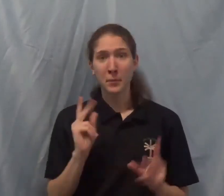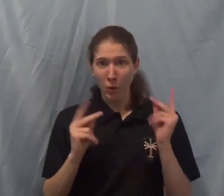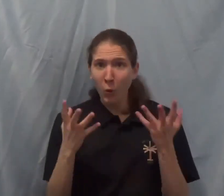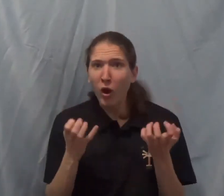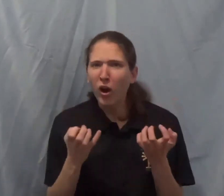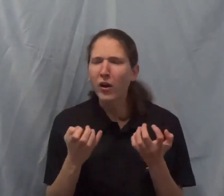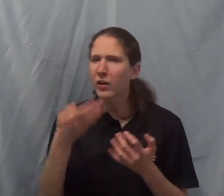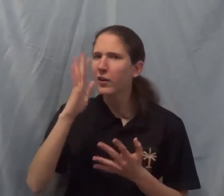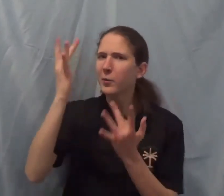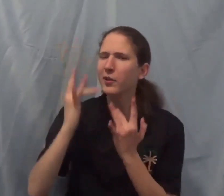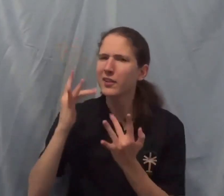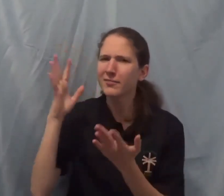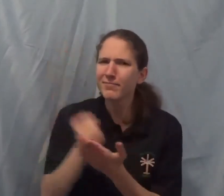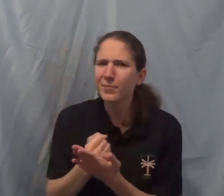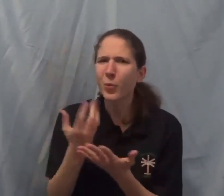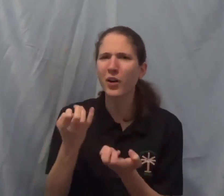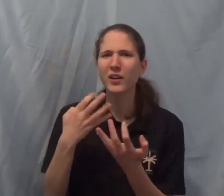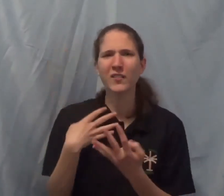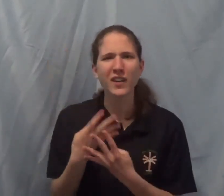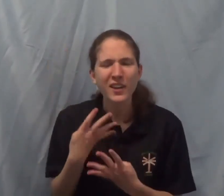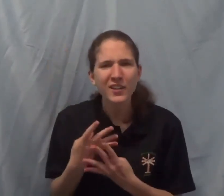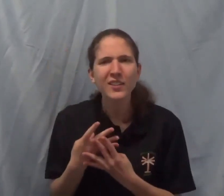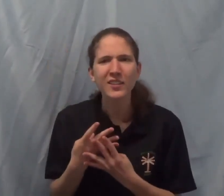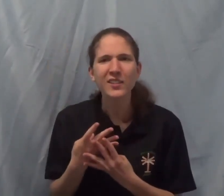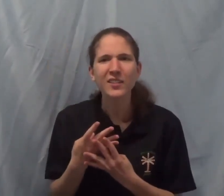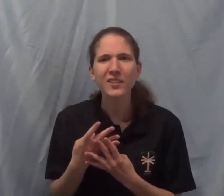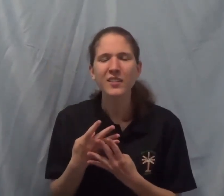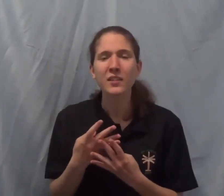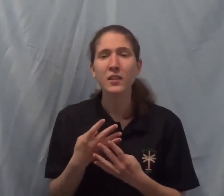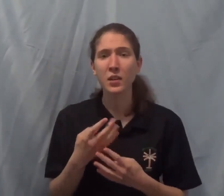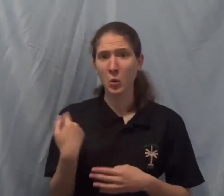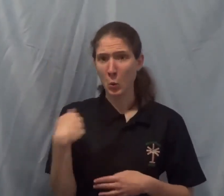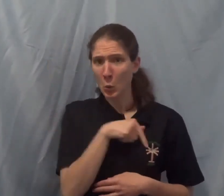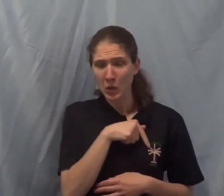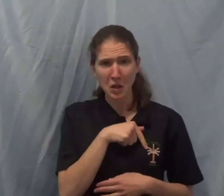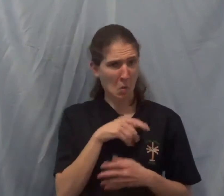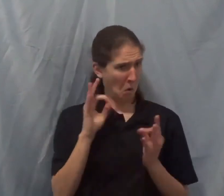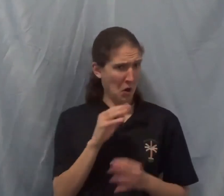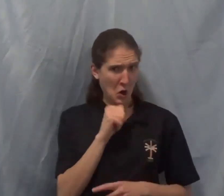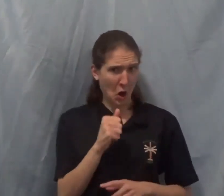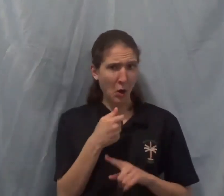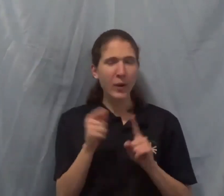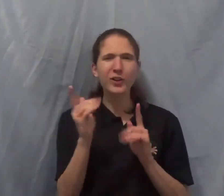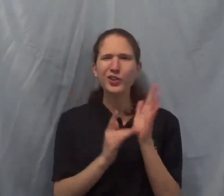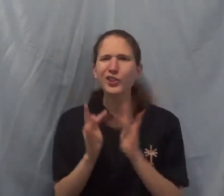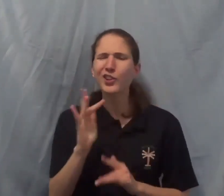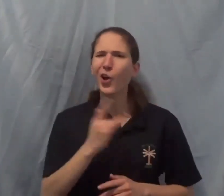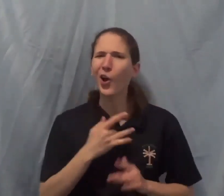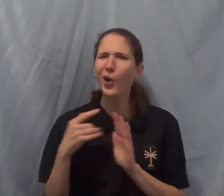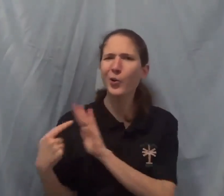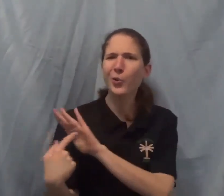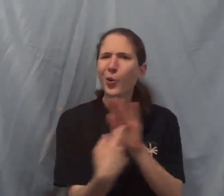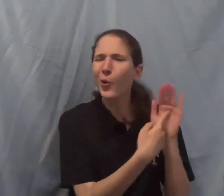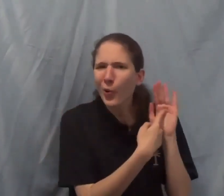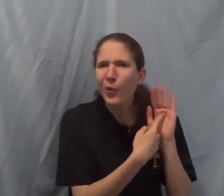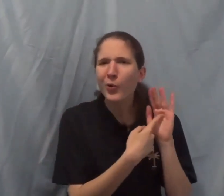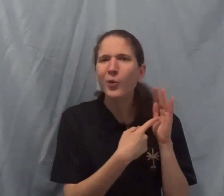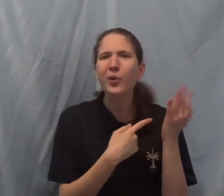revealing the heart of Christ. It's not something you're not doing. You're doing it. Okay, it's not that you're not doing it, but we got to do more of it. And that's what the new evangelization is